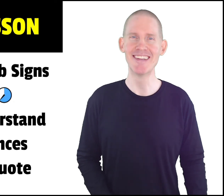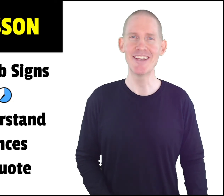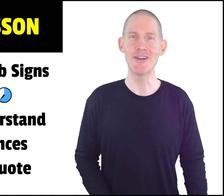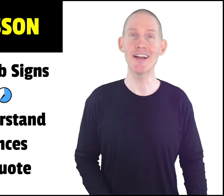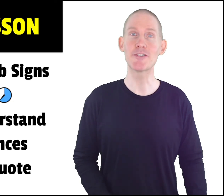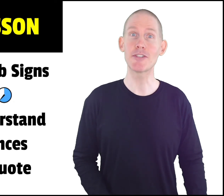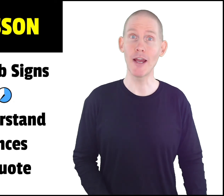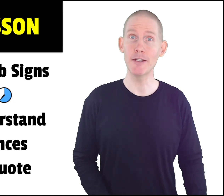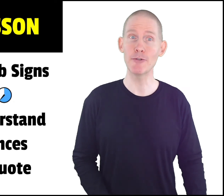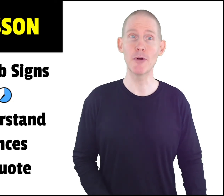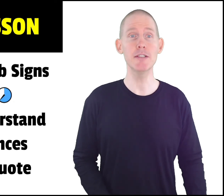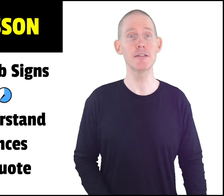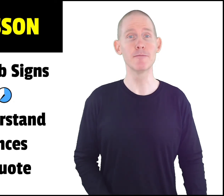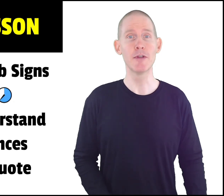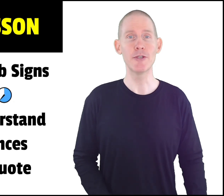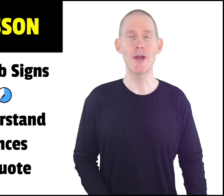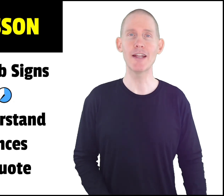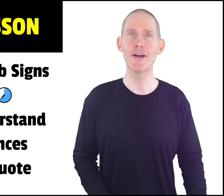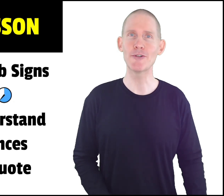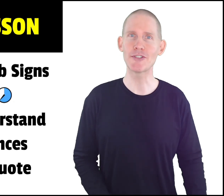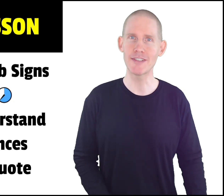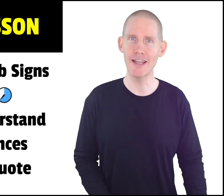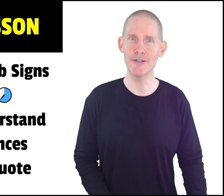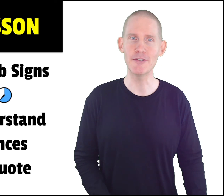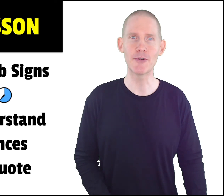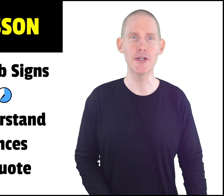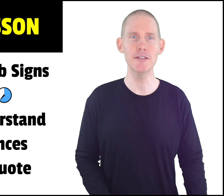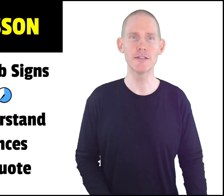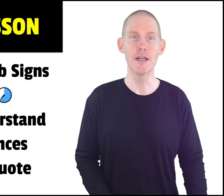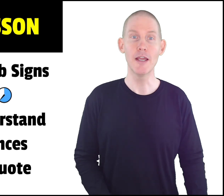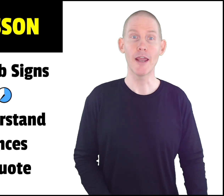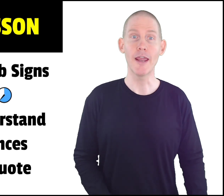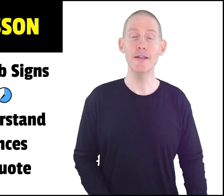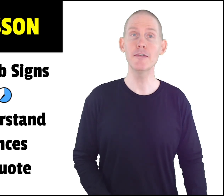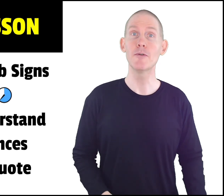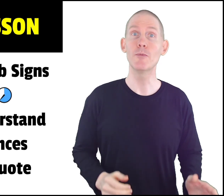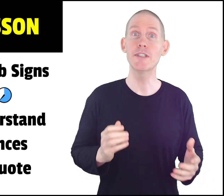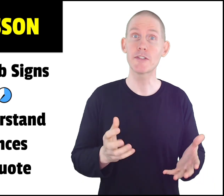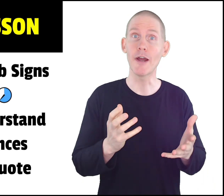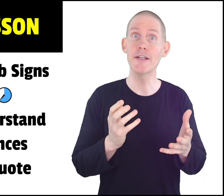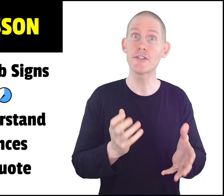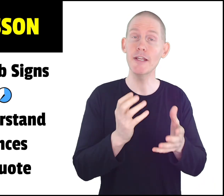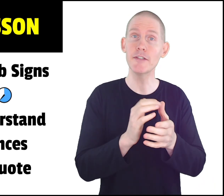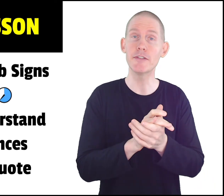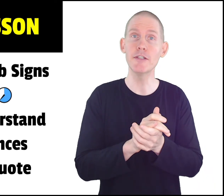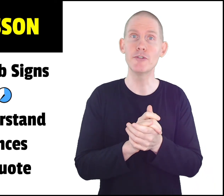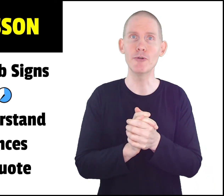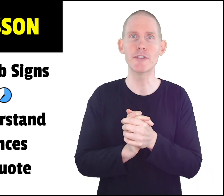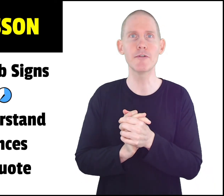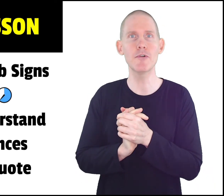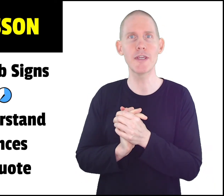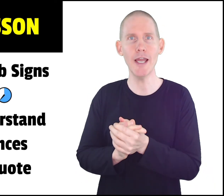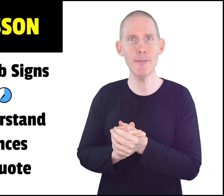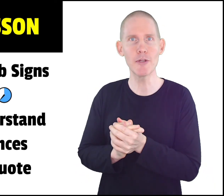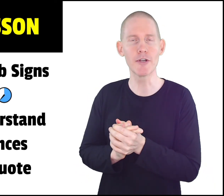You had a signing quiz, you had an understanding quiz, and we signed sentences using our vocabulary